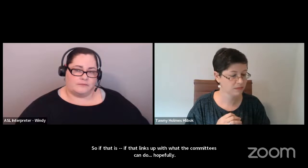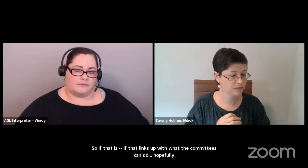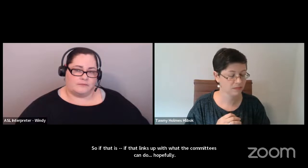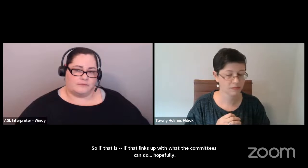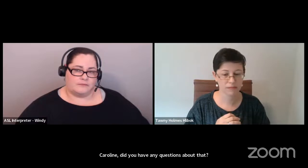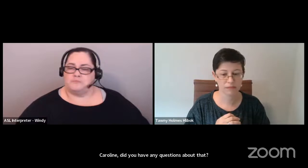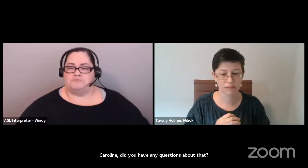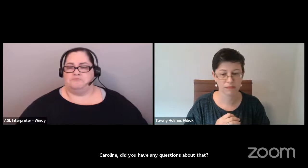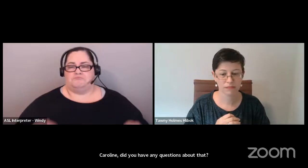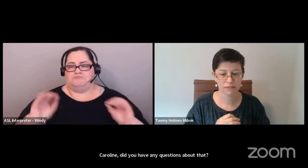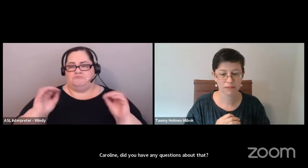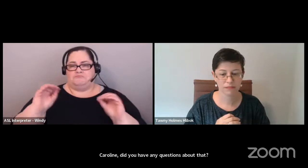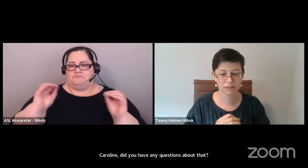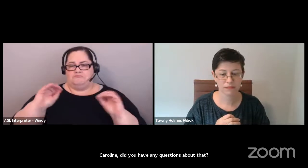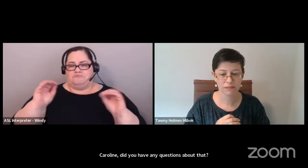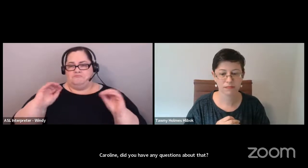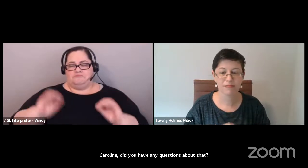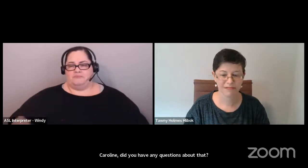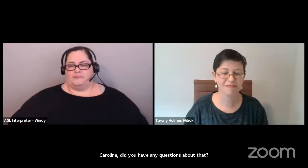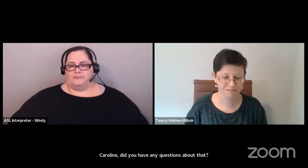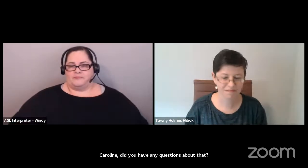No, I don't.